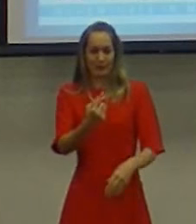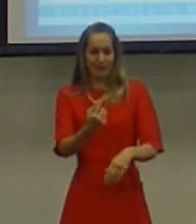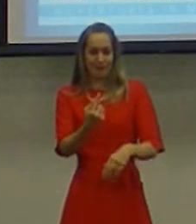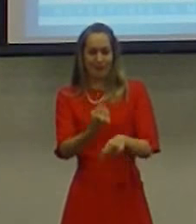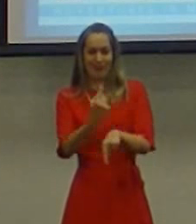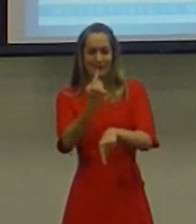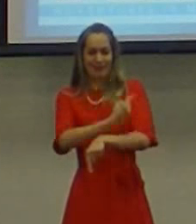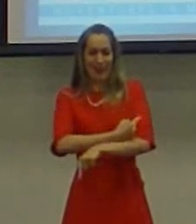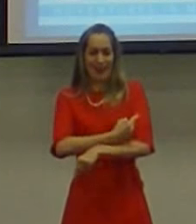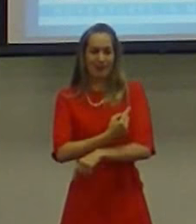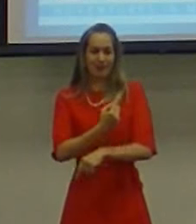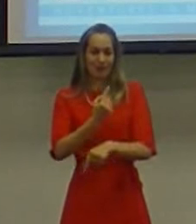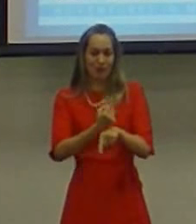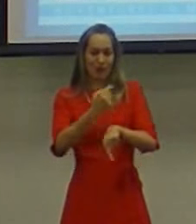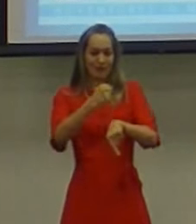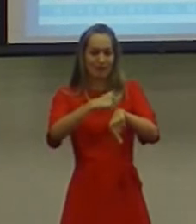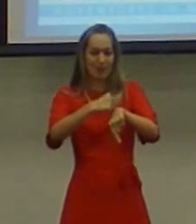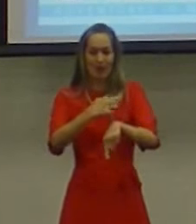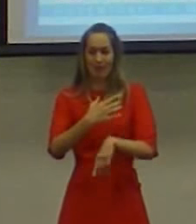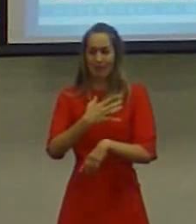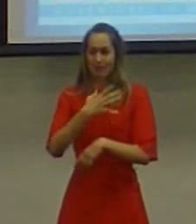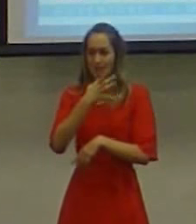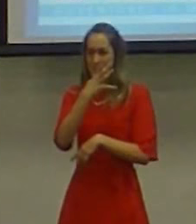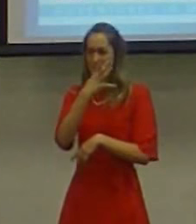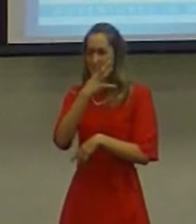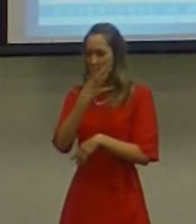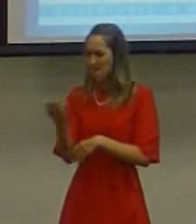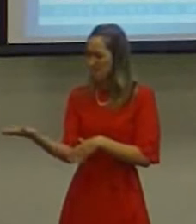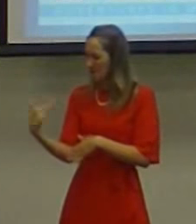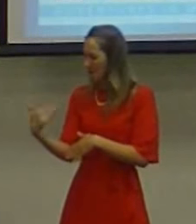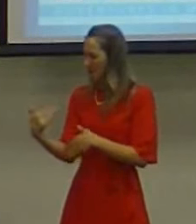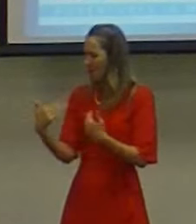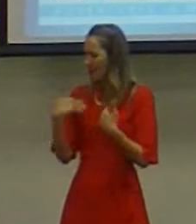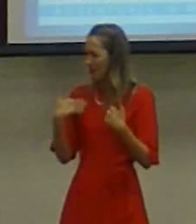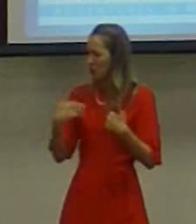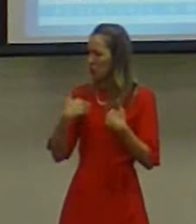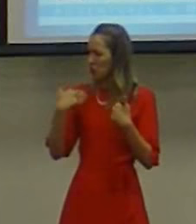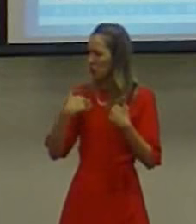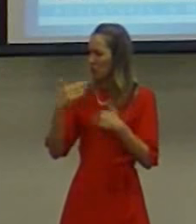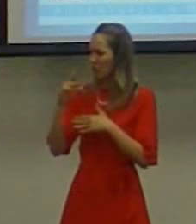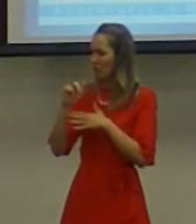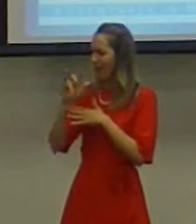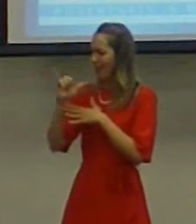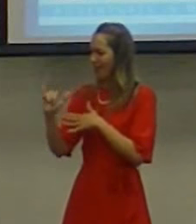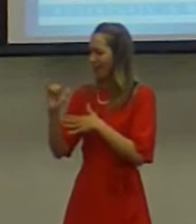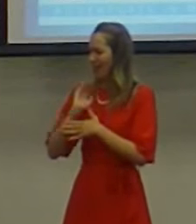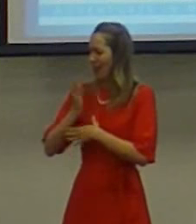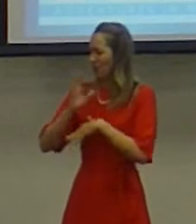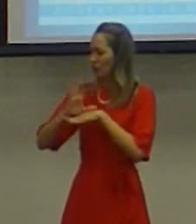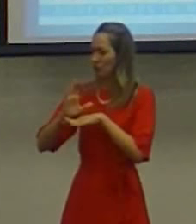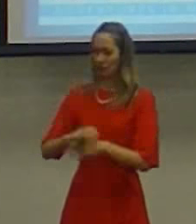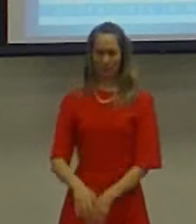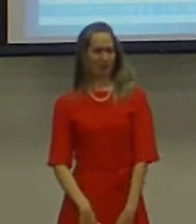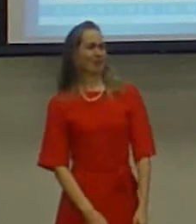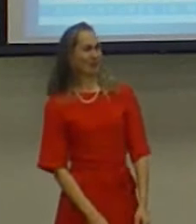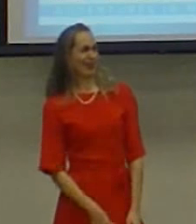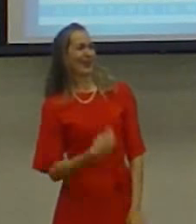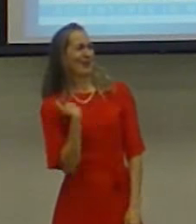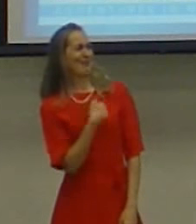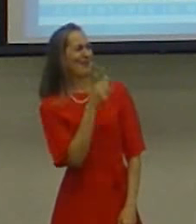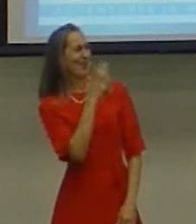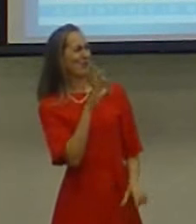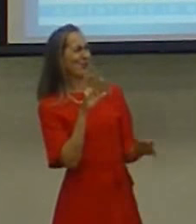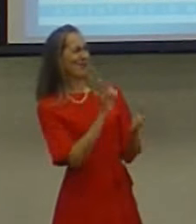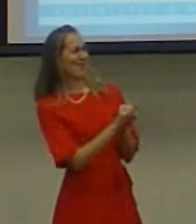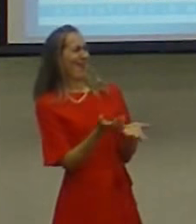time, and my mom was like, "Hey, there's a youth rally going on at our church," and I was like, "Youth rally? We don't ever do that."